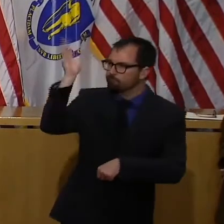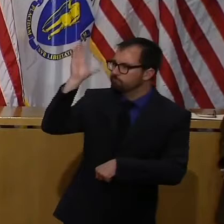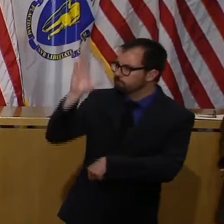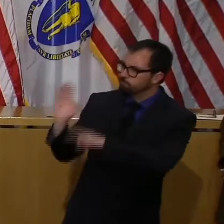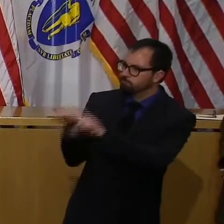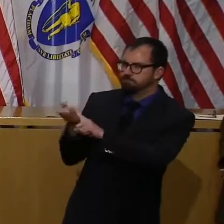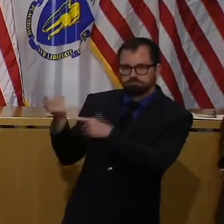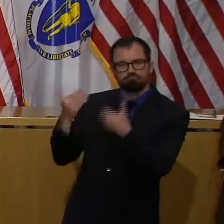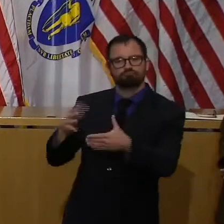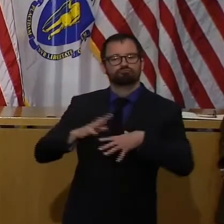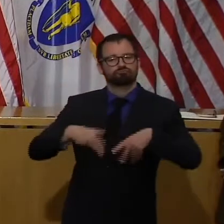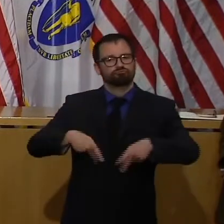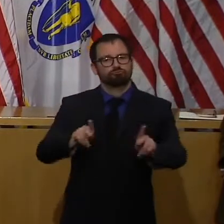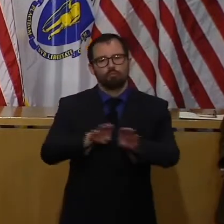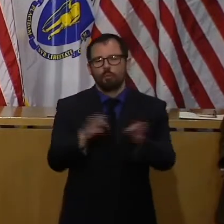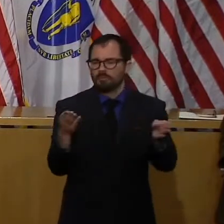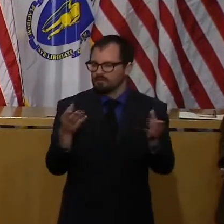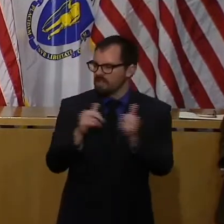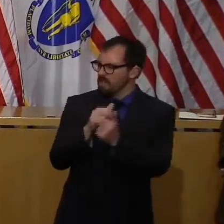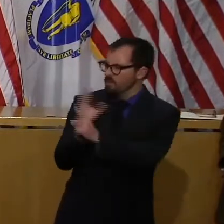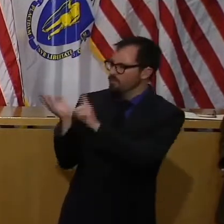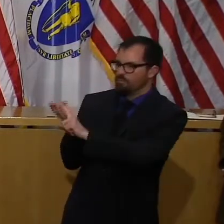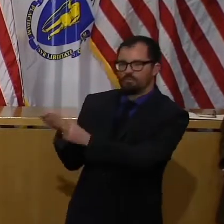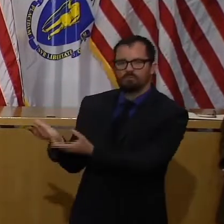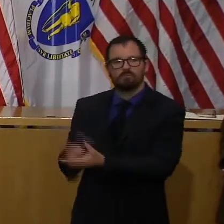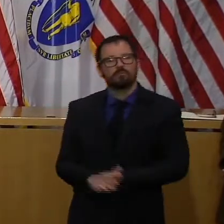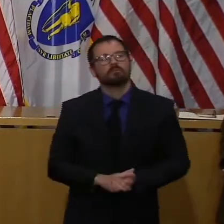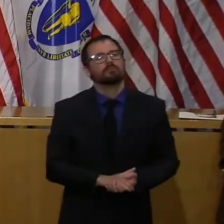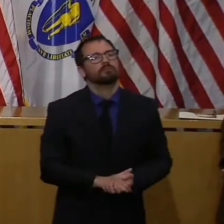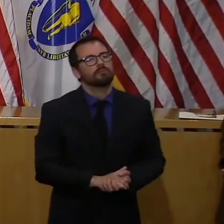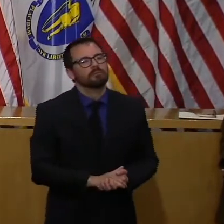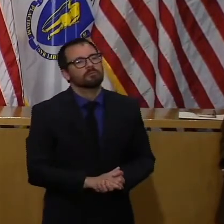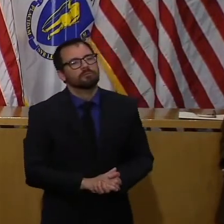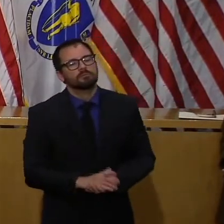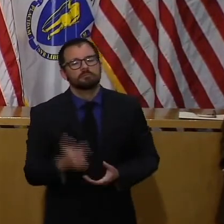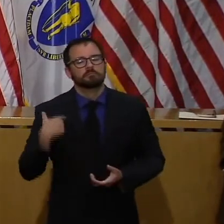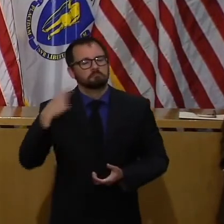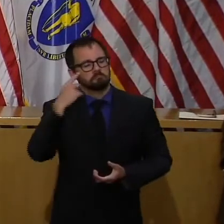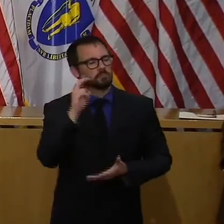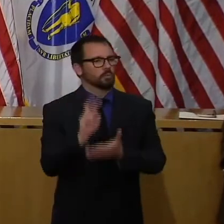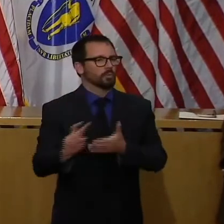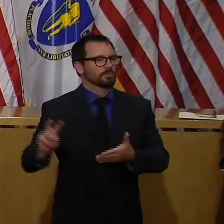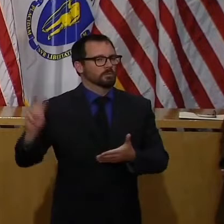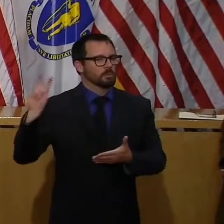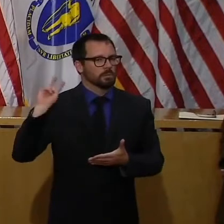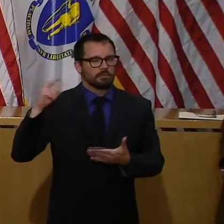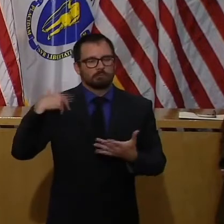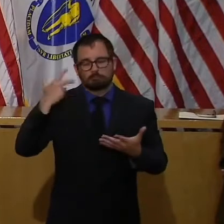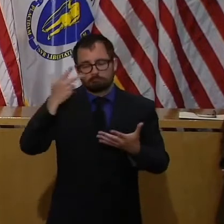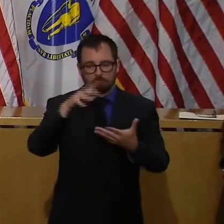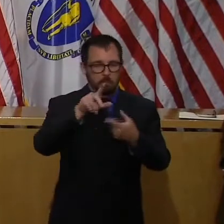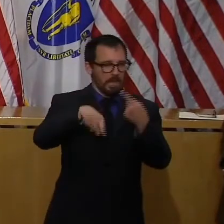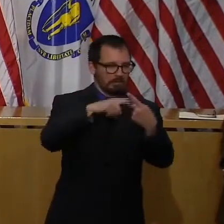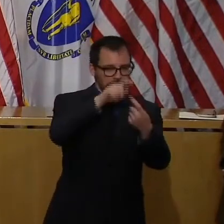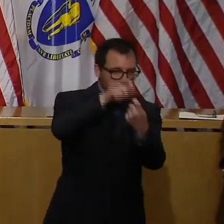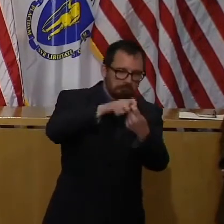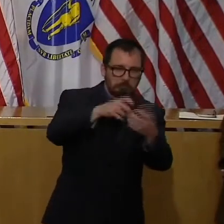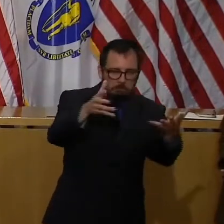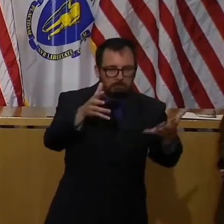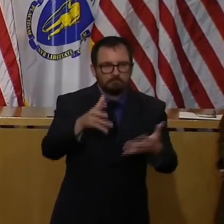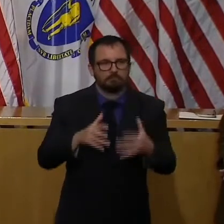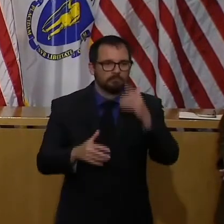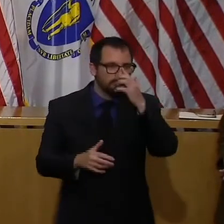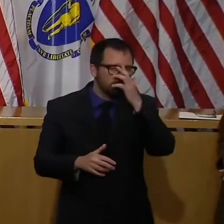several weeks, I can't remember times, but at some point in the recent past, we made a decision to join with the